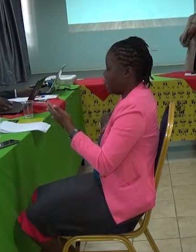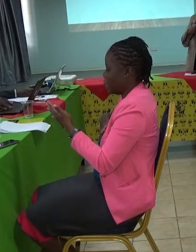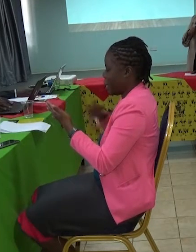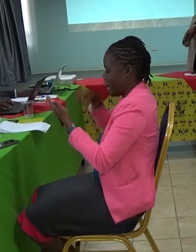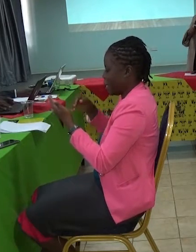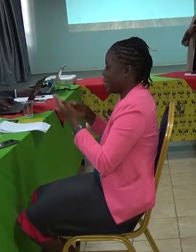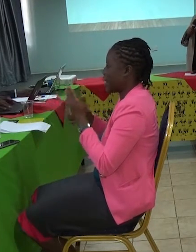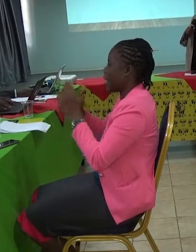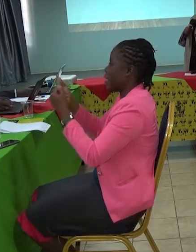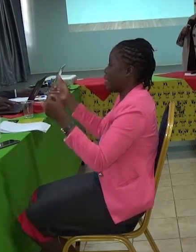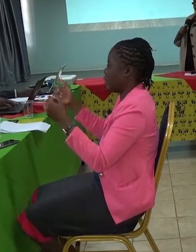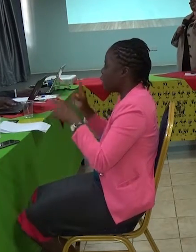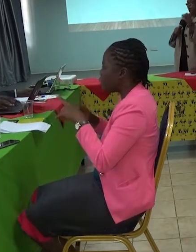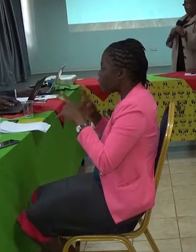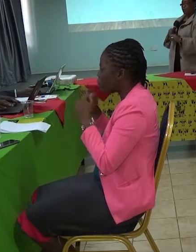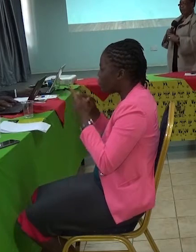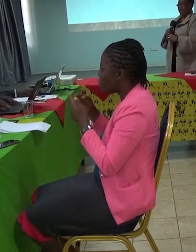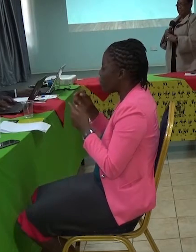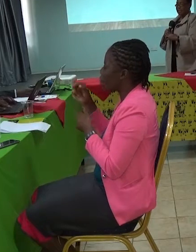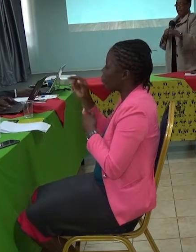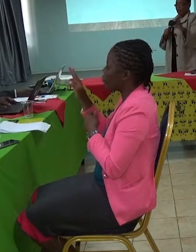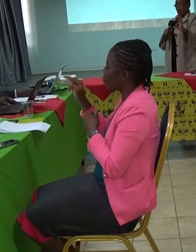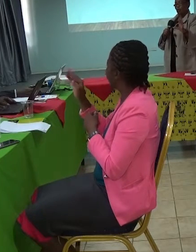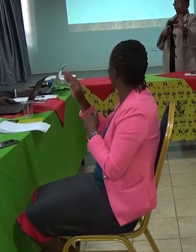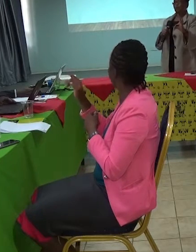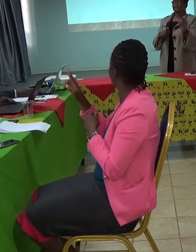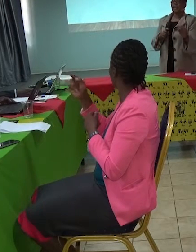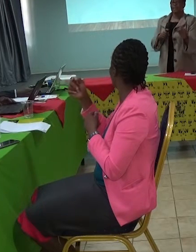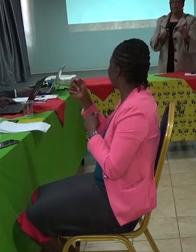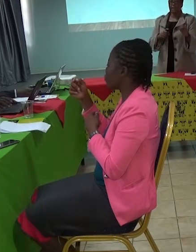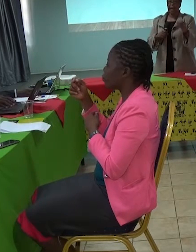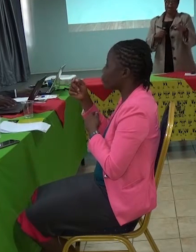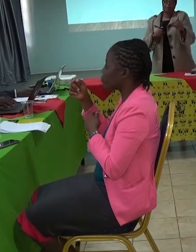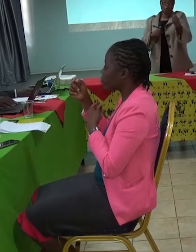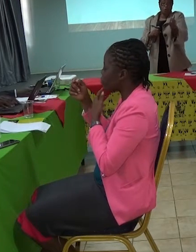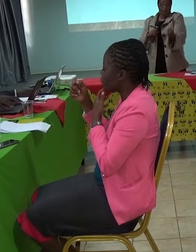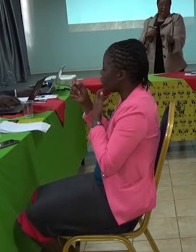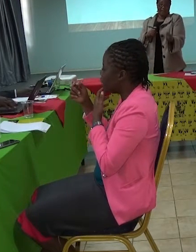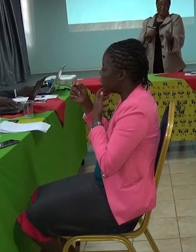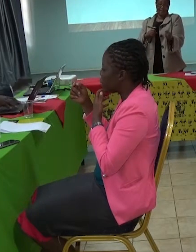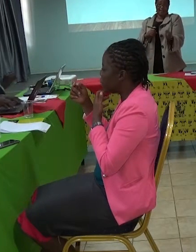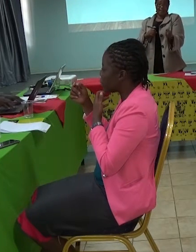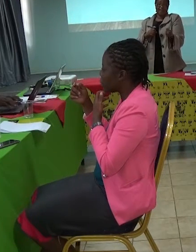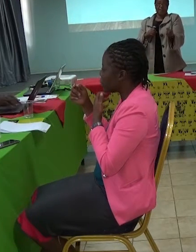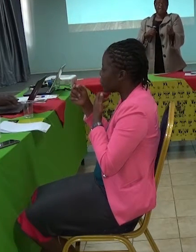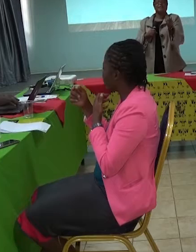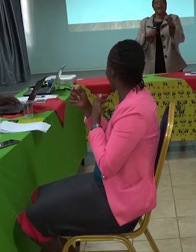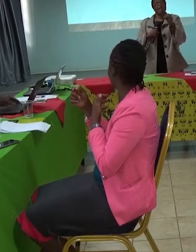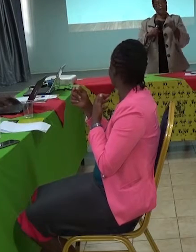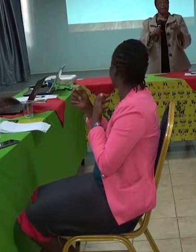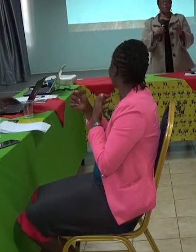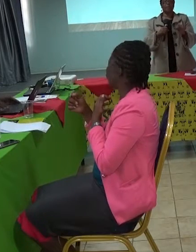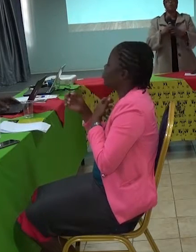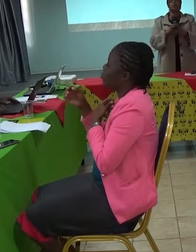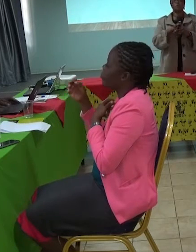What is this Ubuntu philosophy in it? I know Ubuntu says, I am because we are. It is a